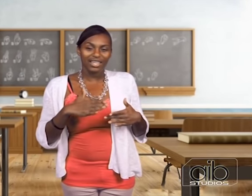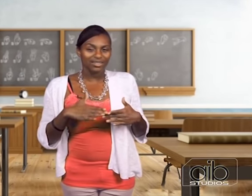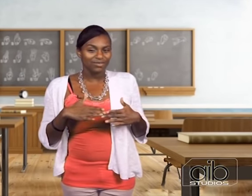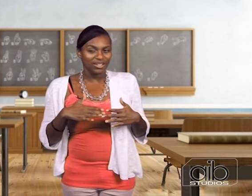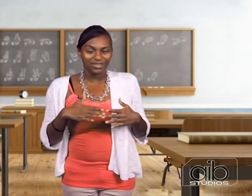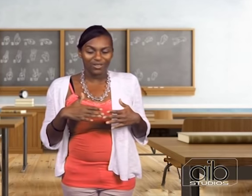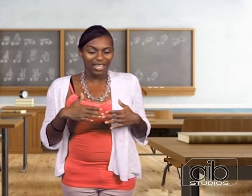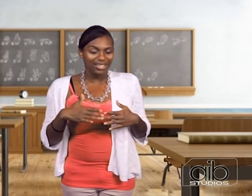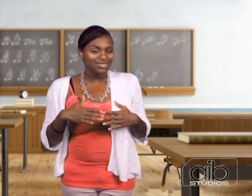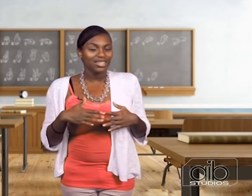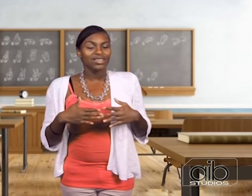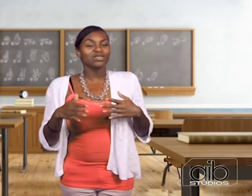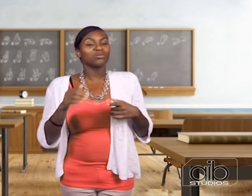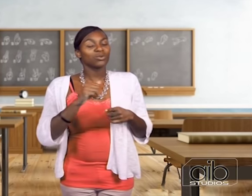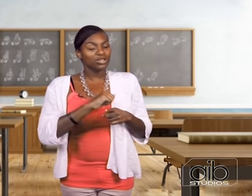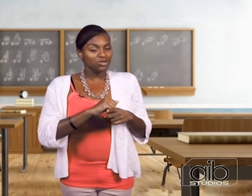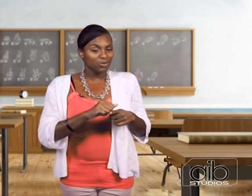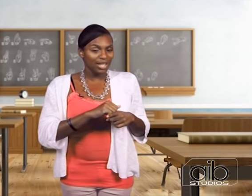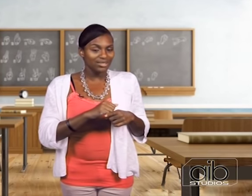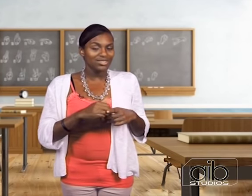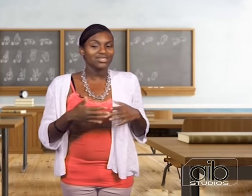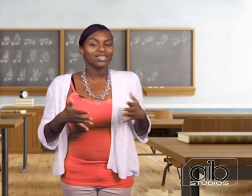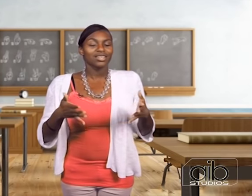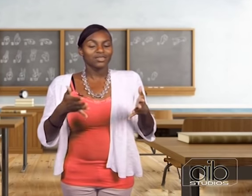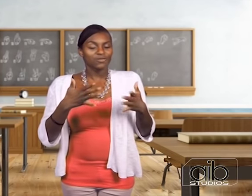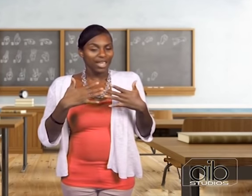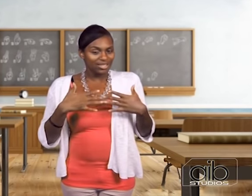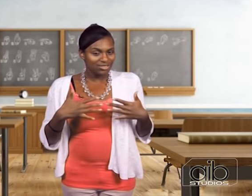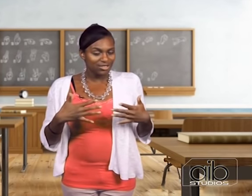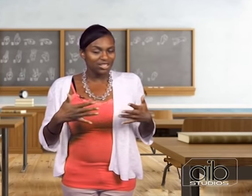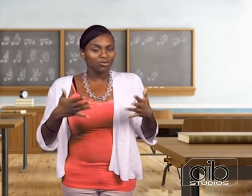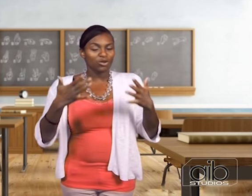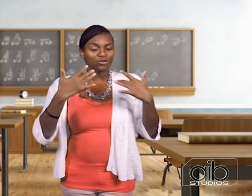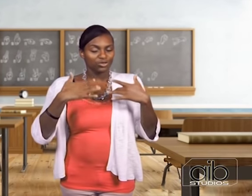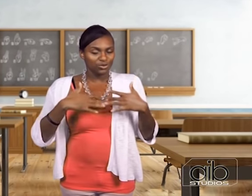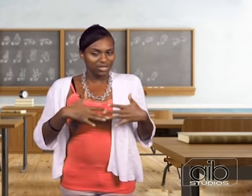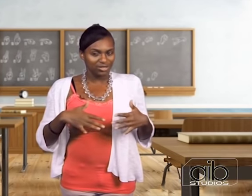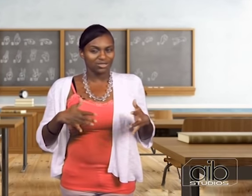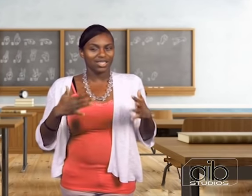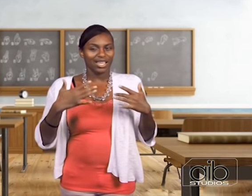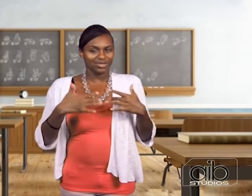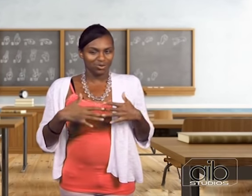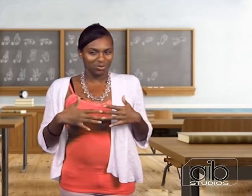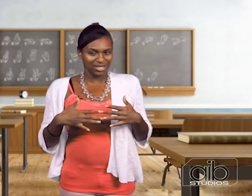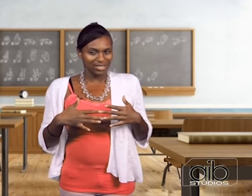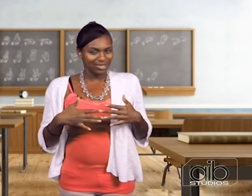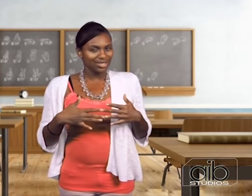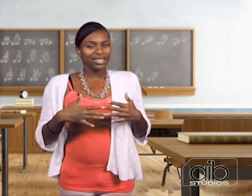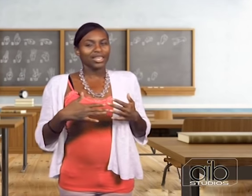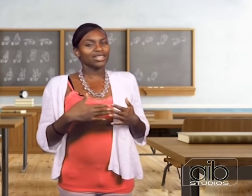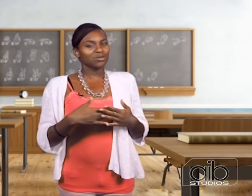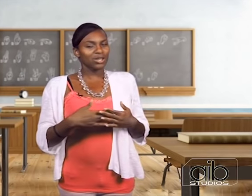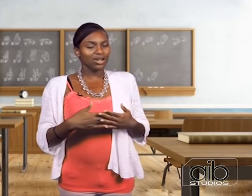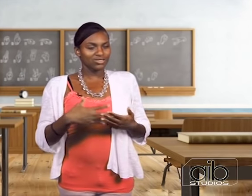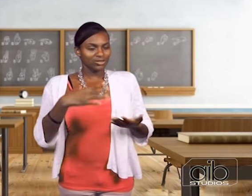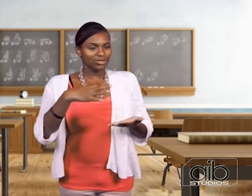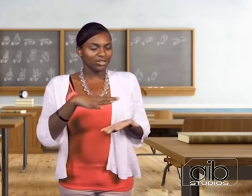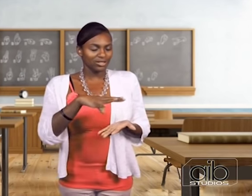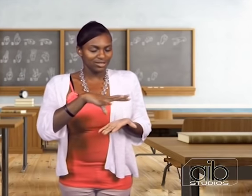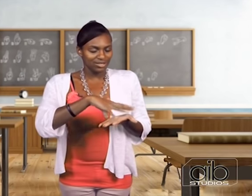signing very fast. The more you practice, the faster and more fluid your signs will be. And then we also learned